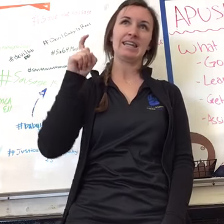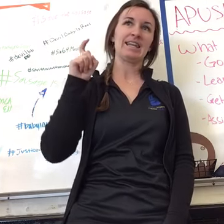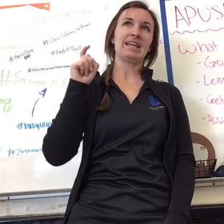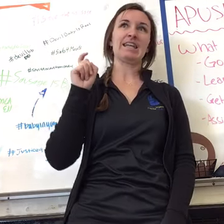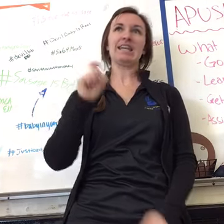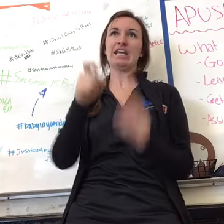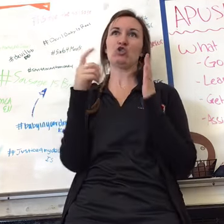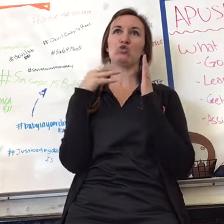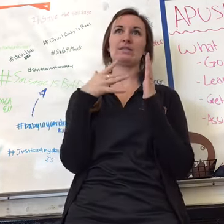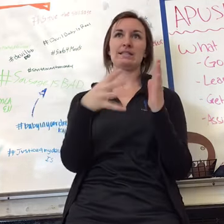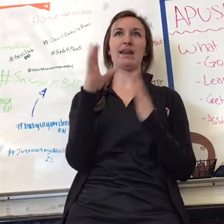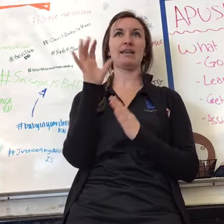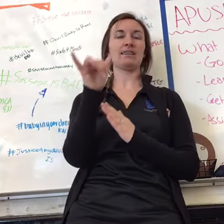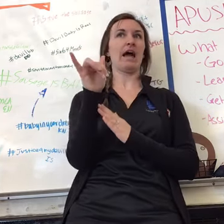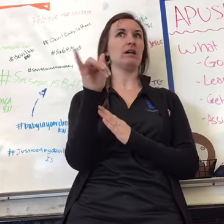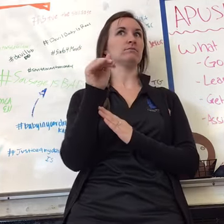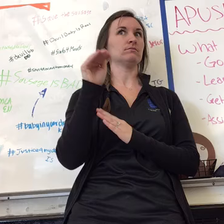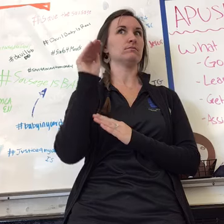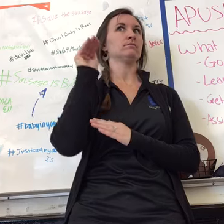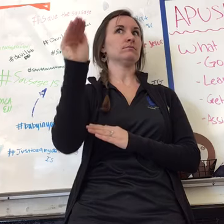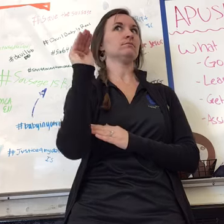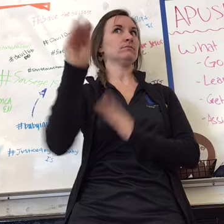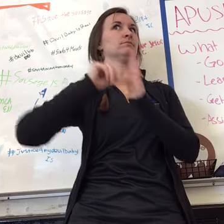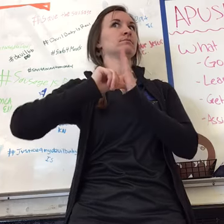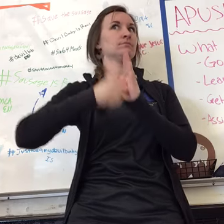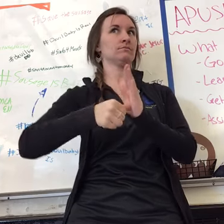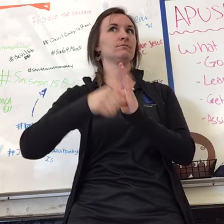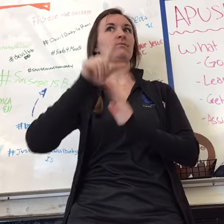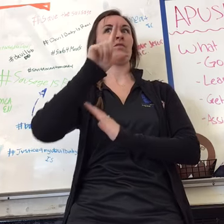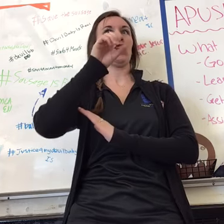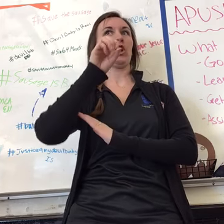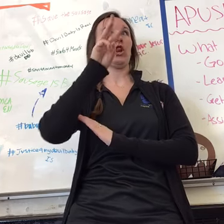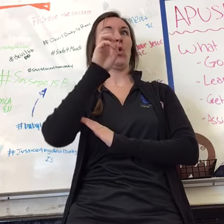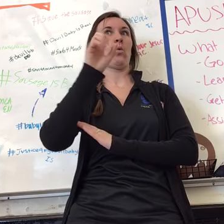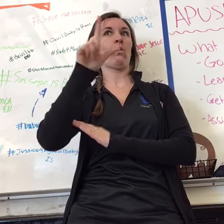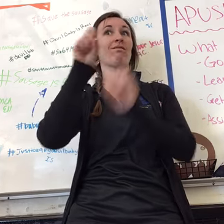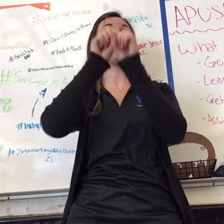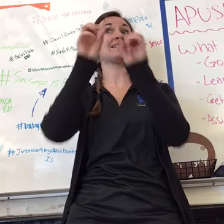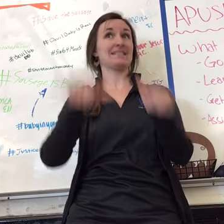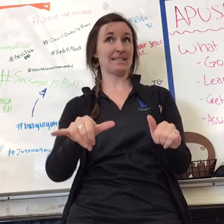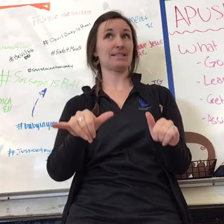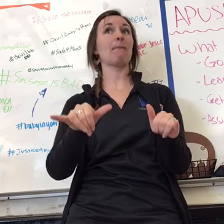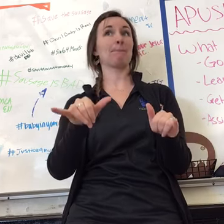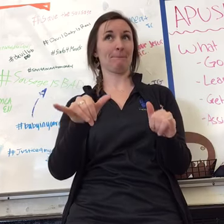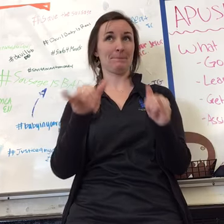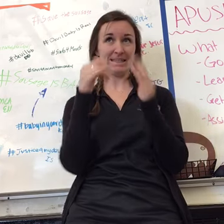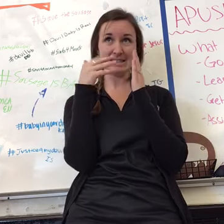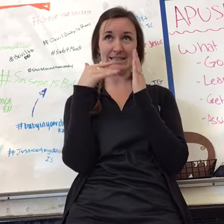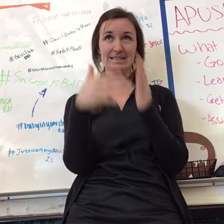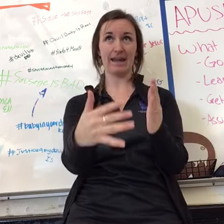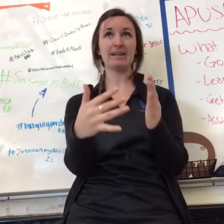more hinting than study the Lowell system. Okay? Lowell system is very important. What minority is it going to most